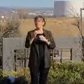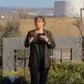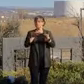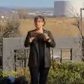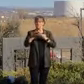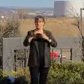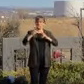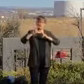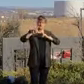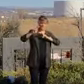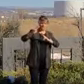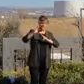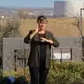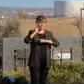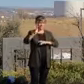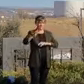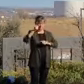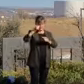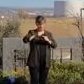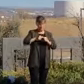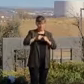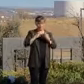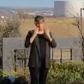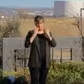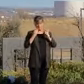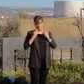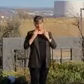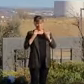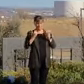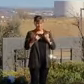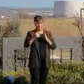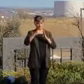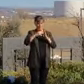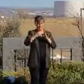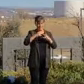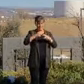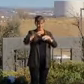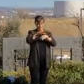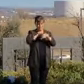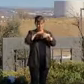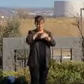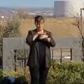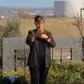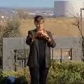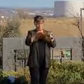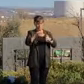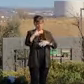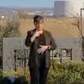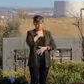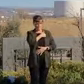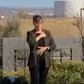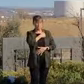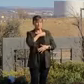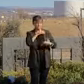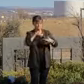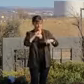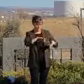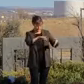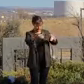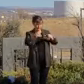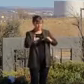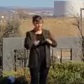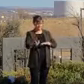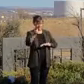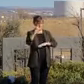shall remember it. It's with great sorrow I will now read the names of the local service members who have made the ultimate